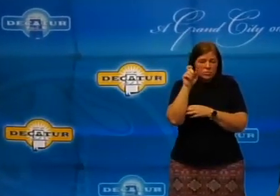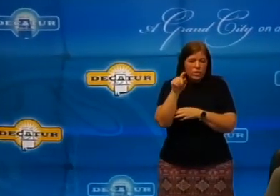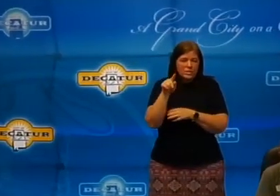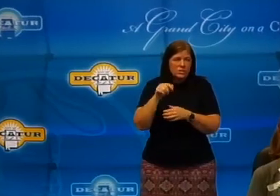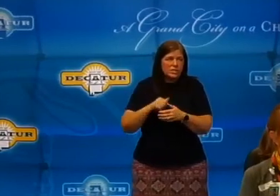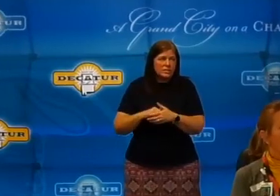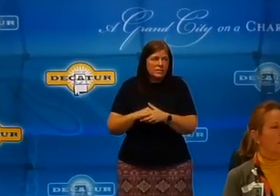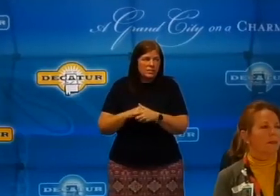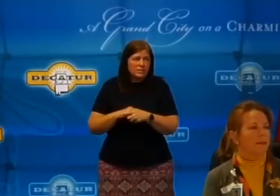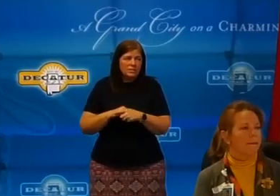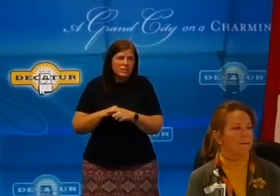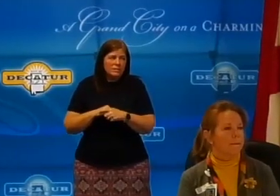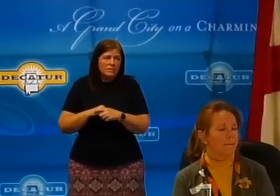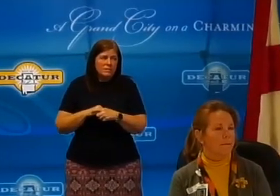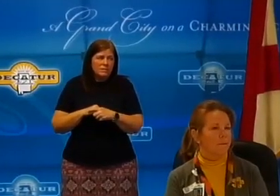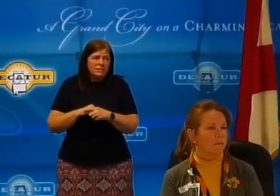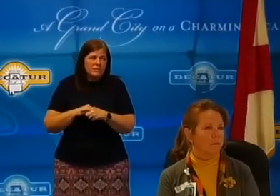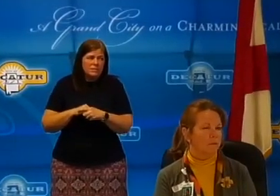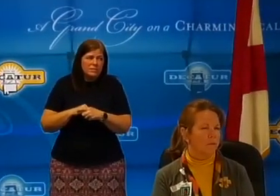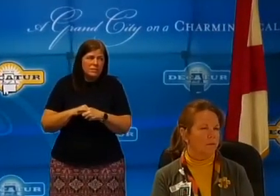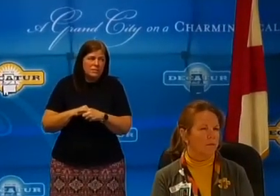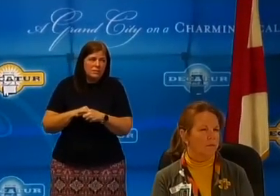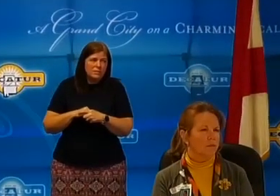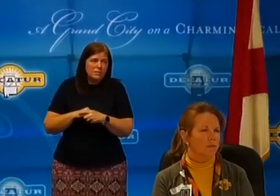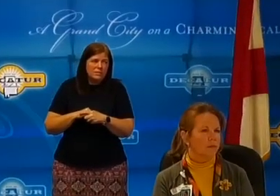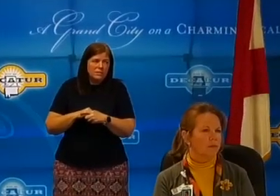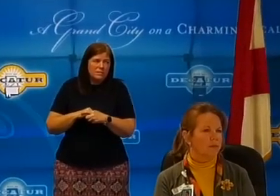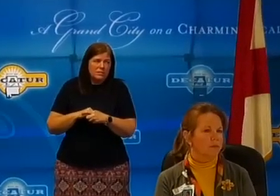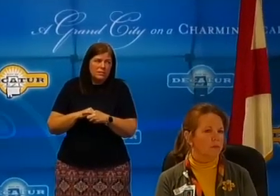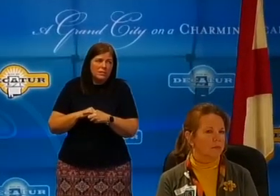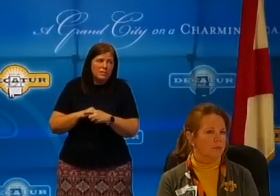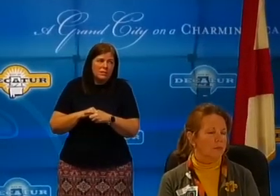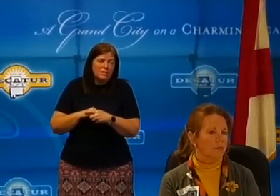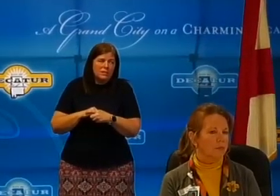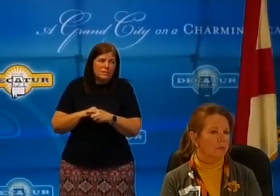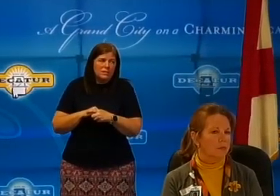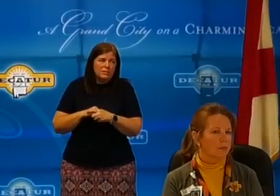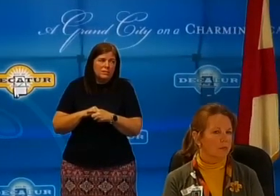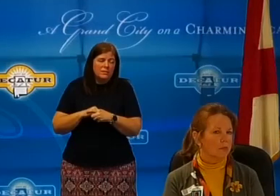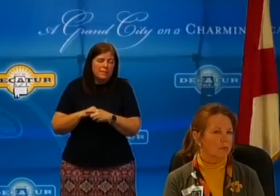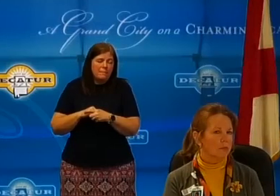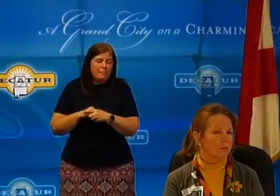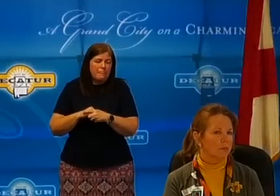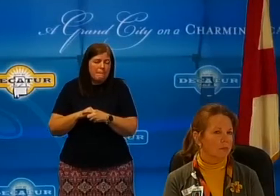Ashley, you're there? Yes. Have another question? Yes. Go ahead.